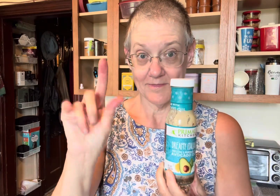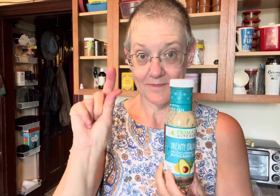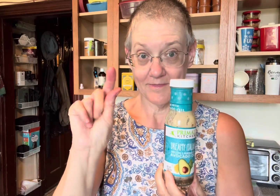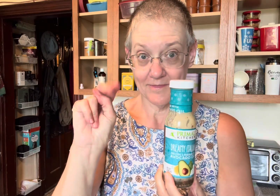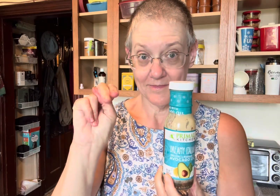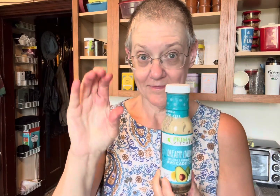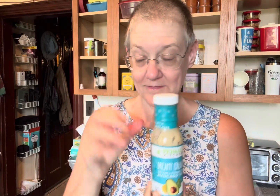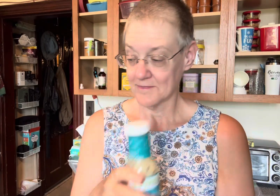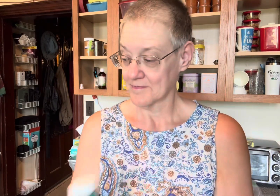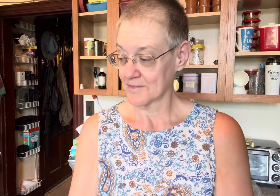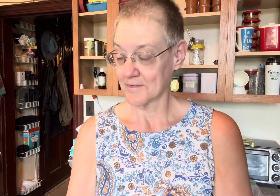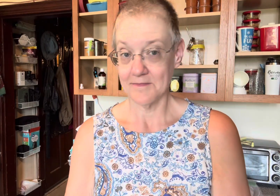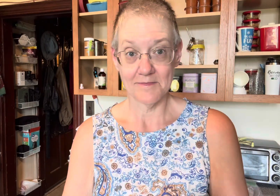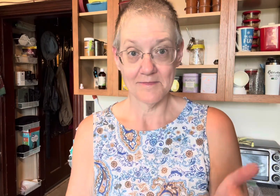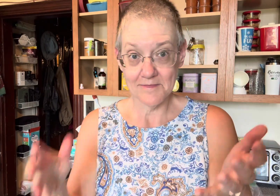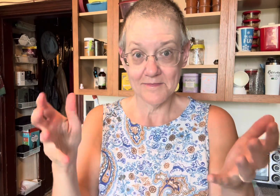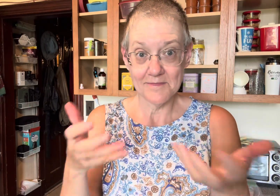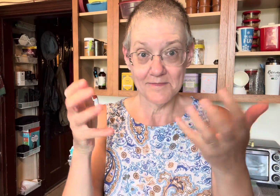0.5 grams of net carbs.